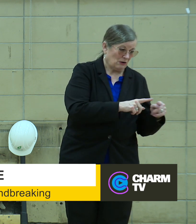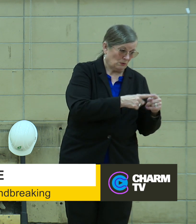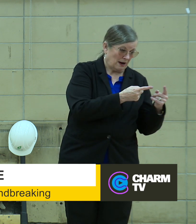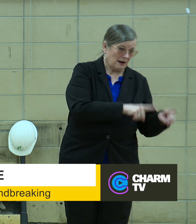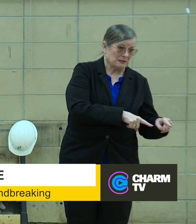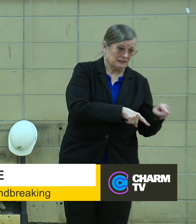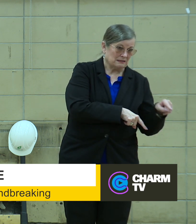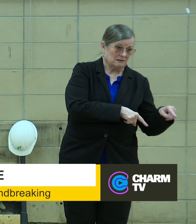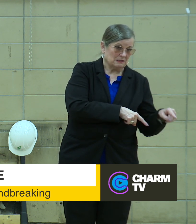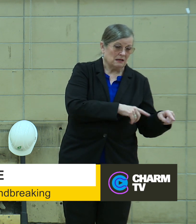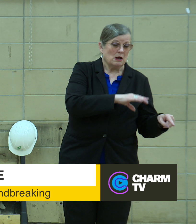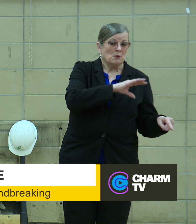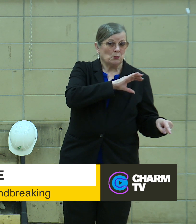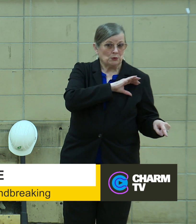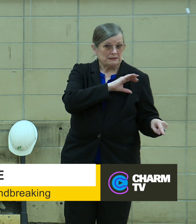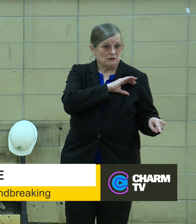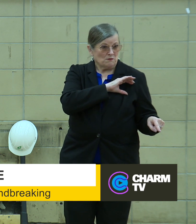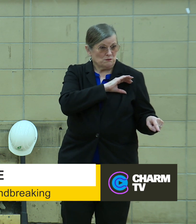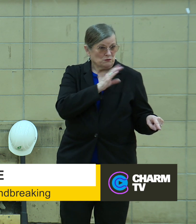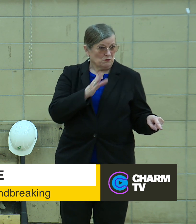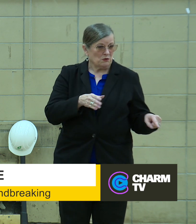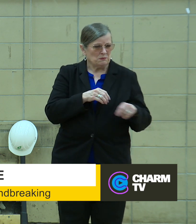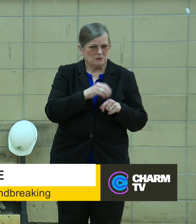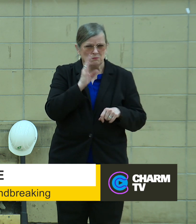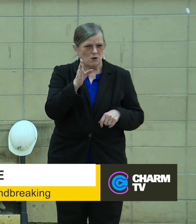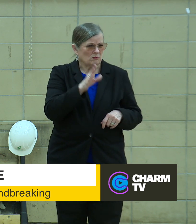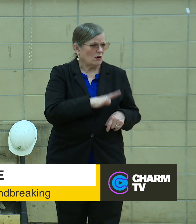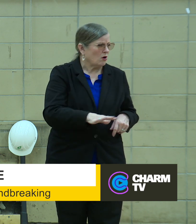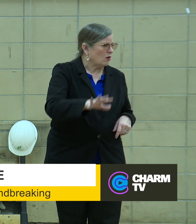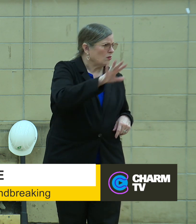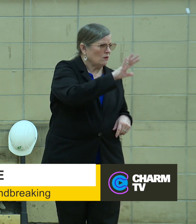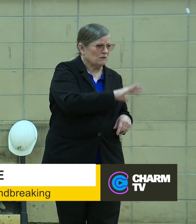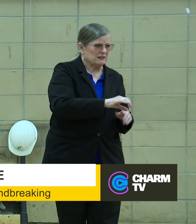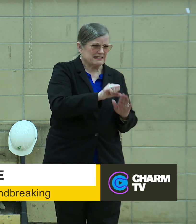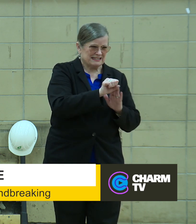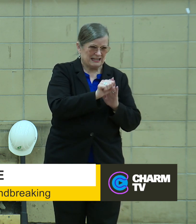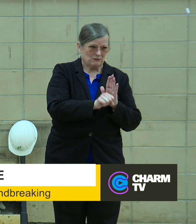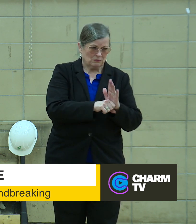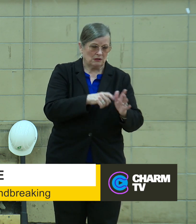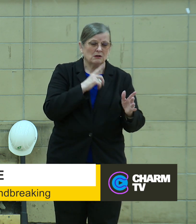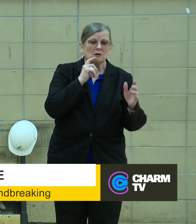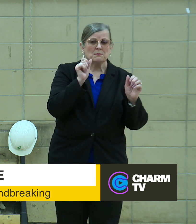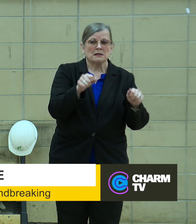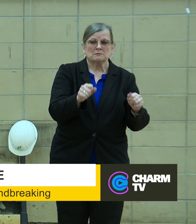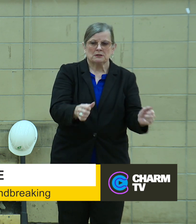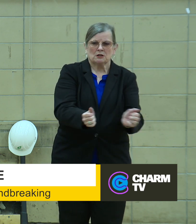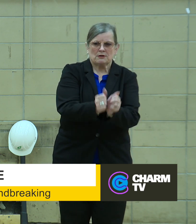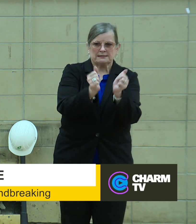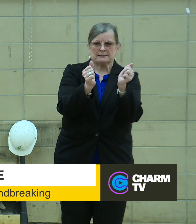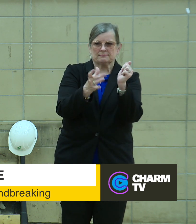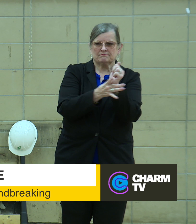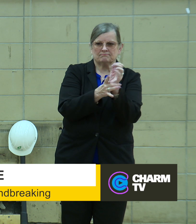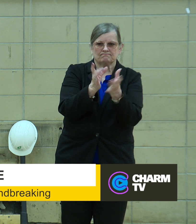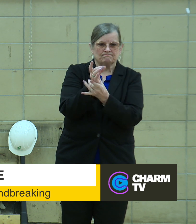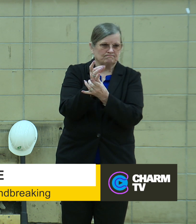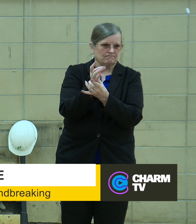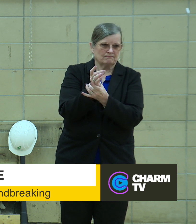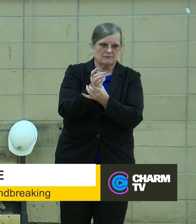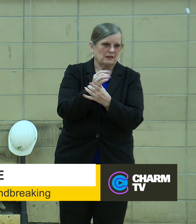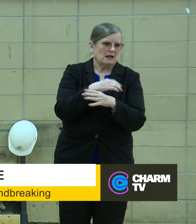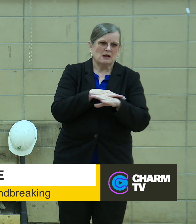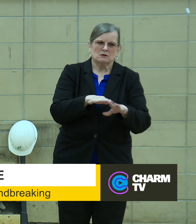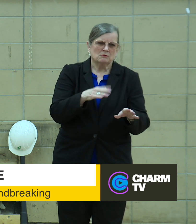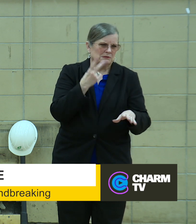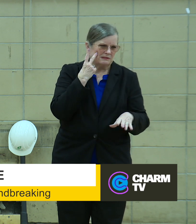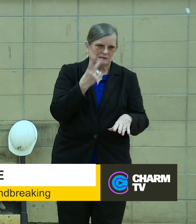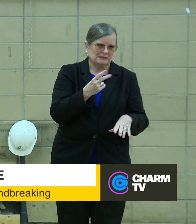police officers, not just in Baltimore, but across the state of Maryland, to impact arrests, because We should not see people, I should